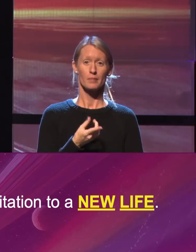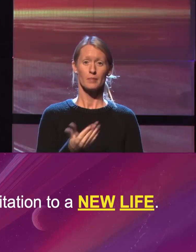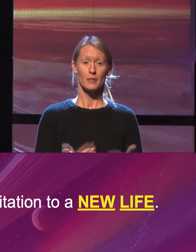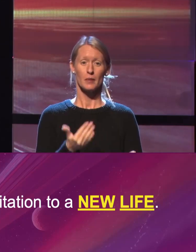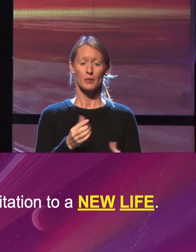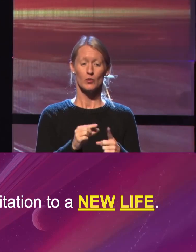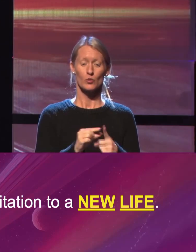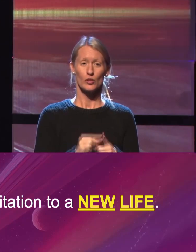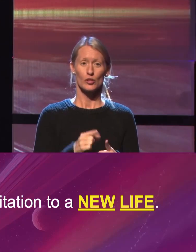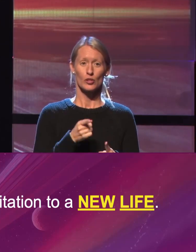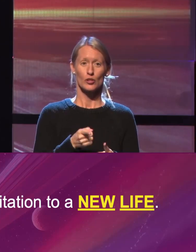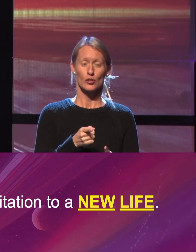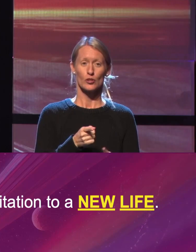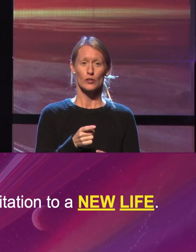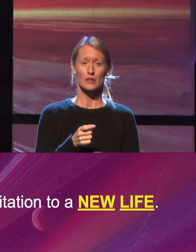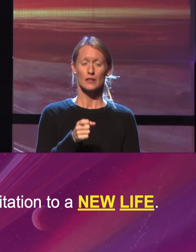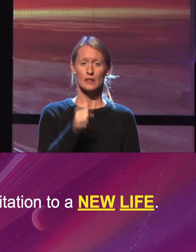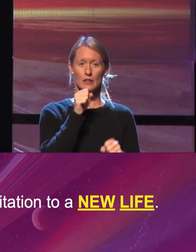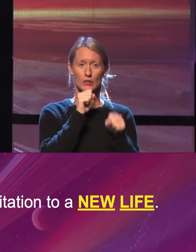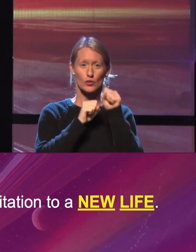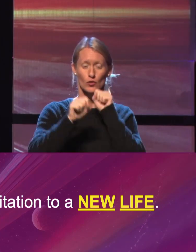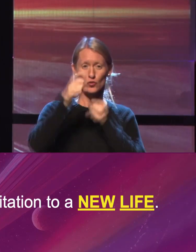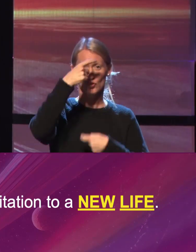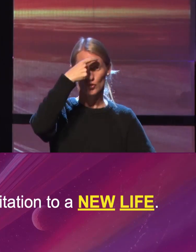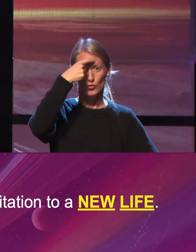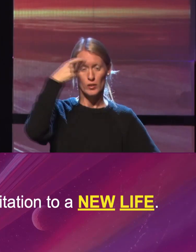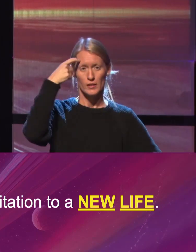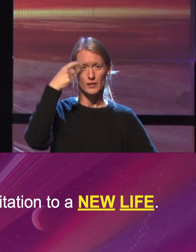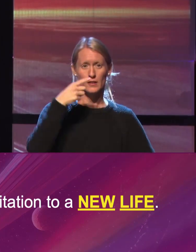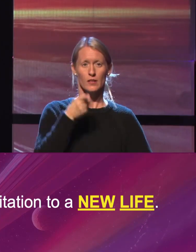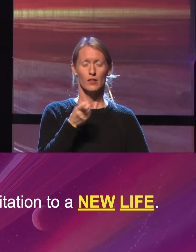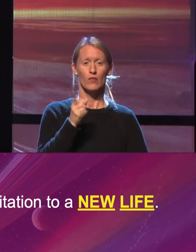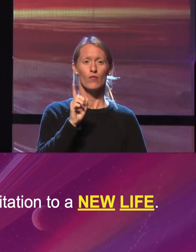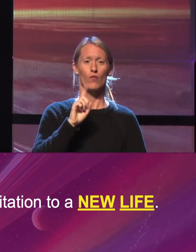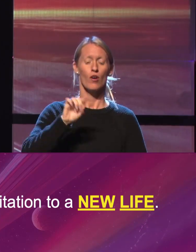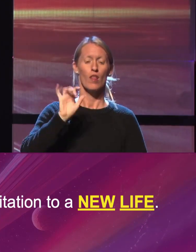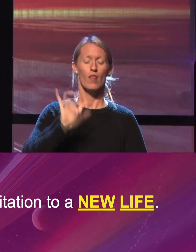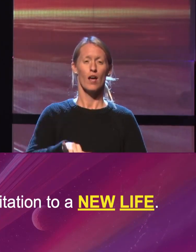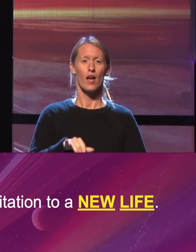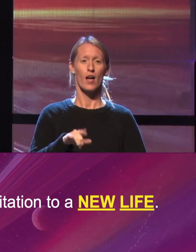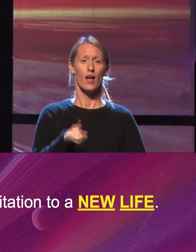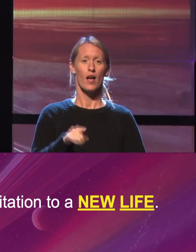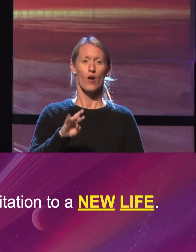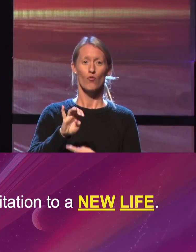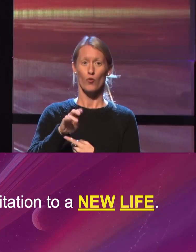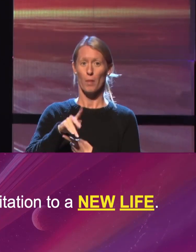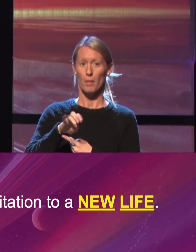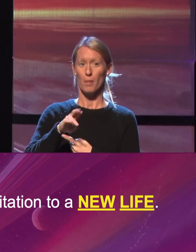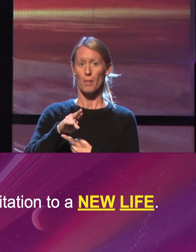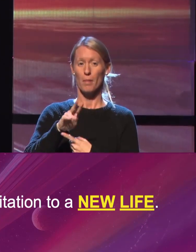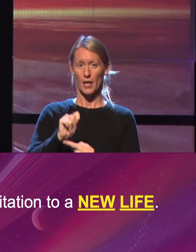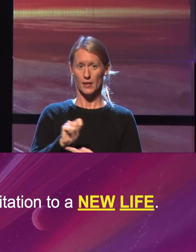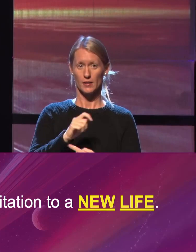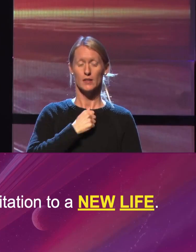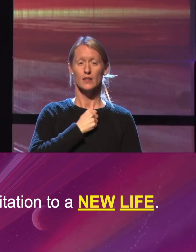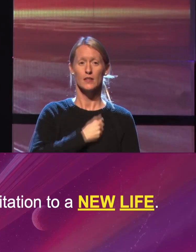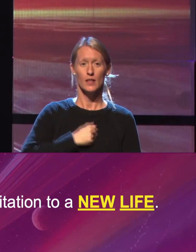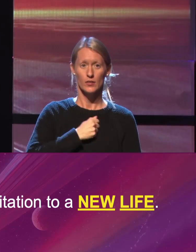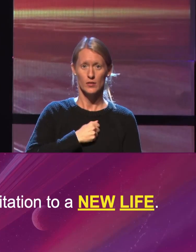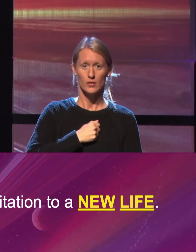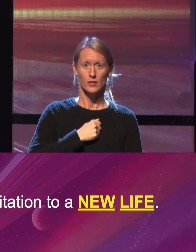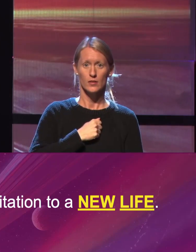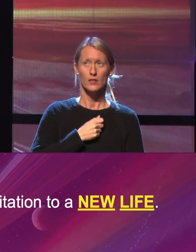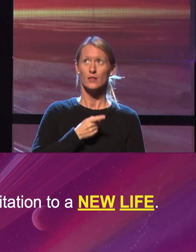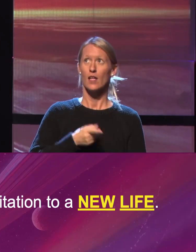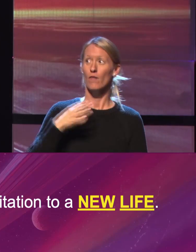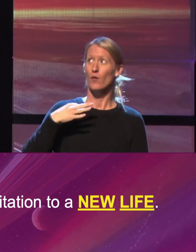is traumatic for some, so hold on, I repent of that, not for the benefit of God, but for the benefit of my own soul